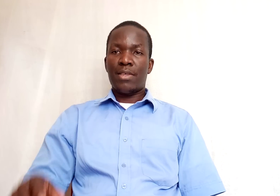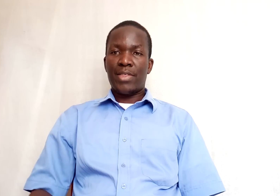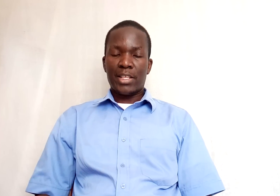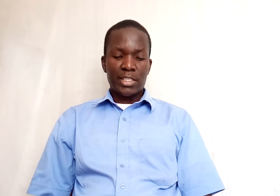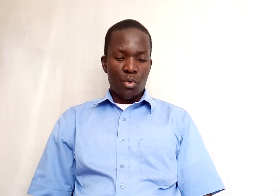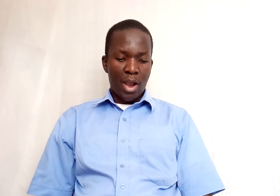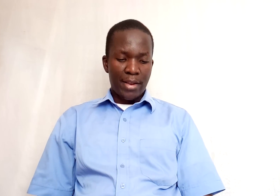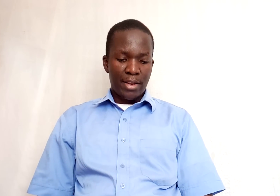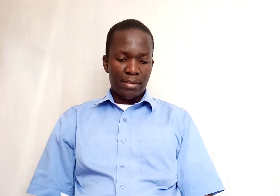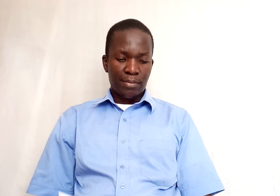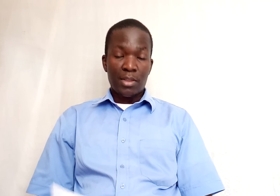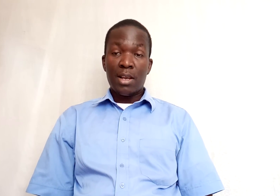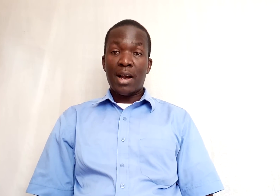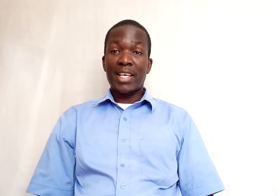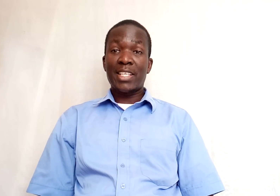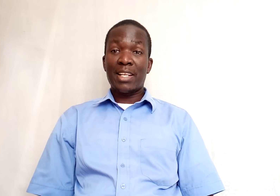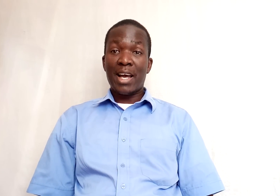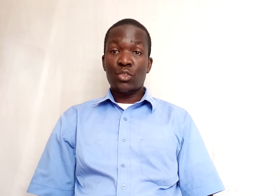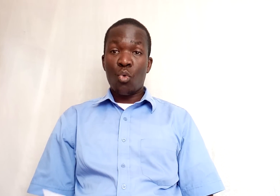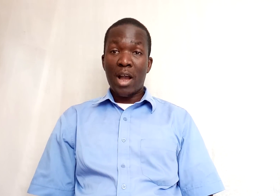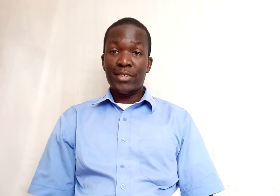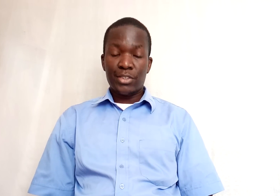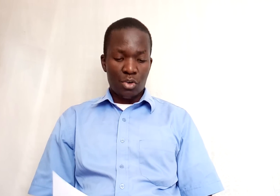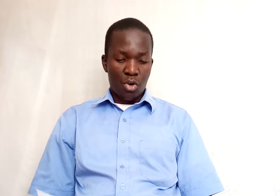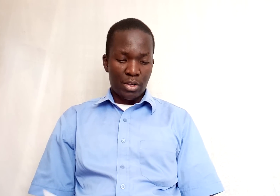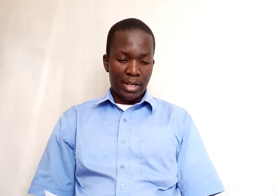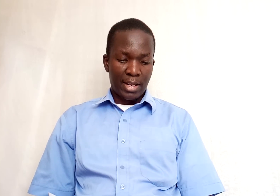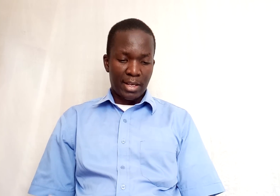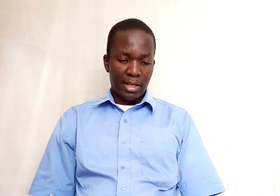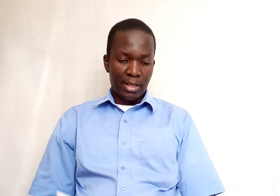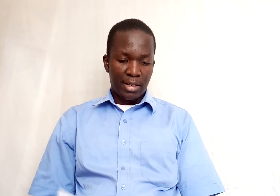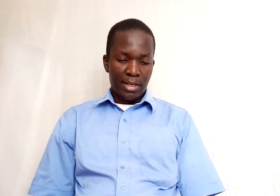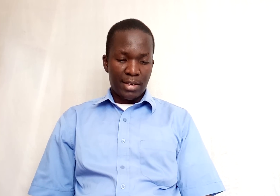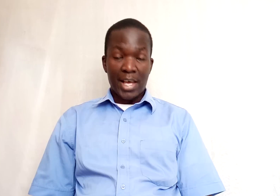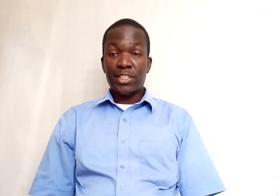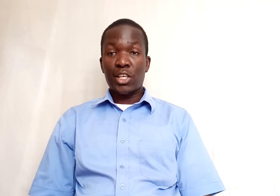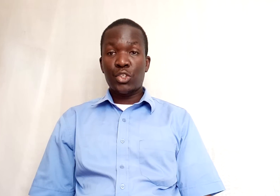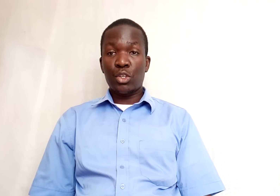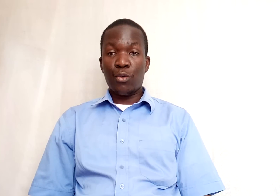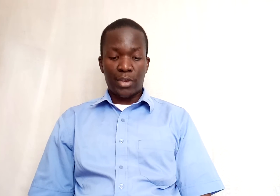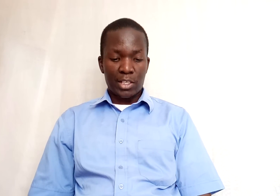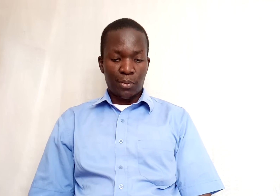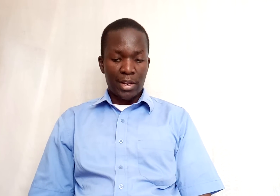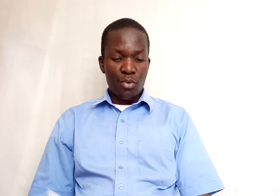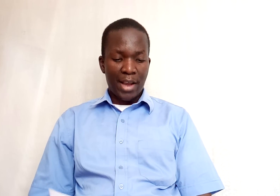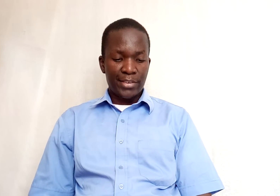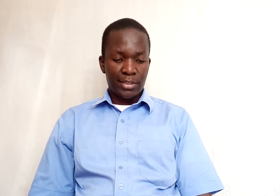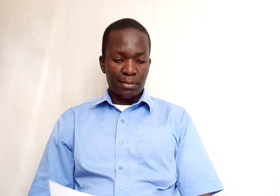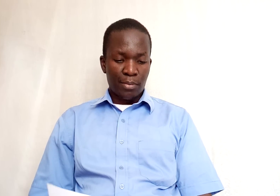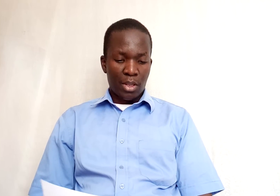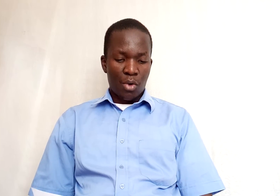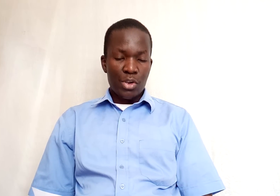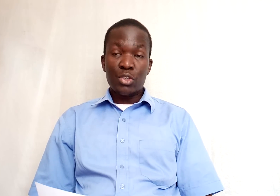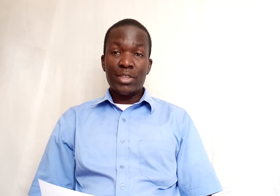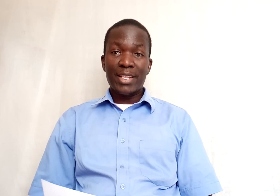That is the word, and that's the last words on that section of finger spelled words. We go to the